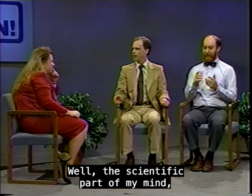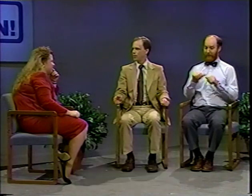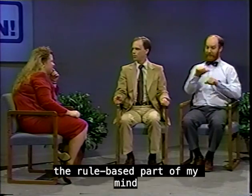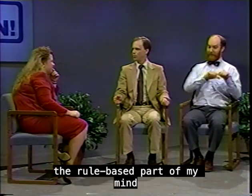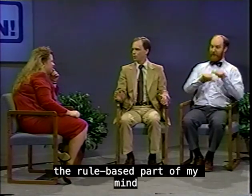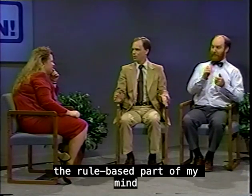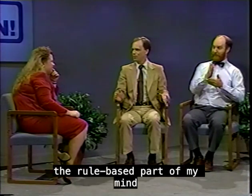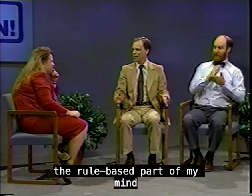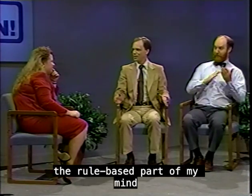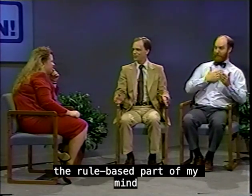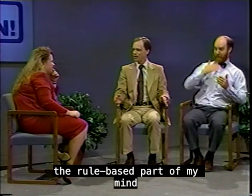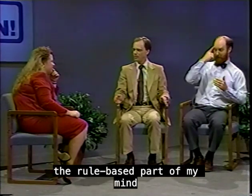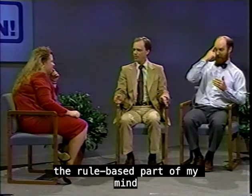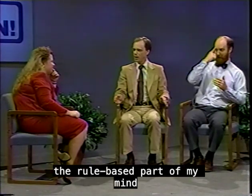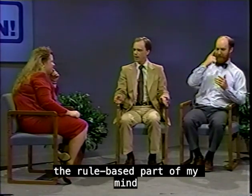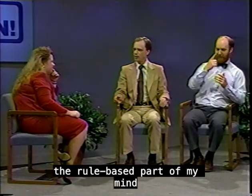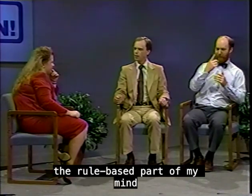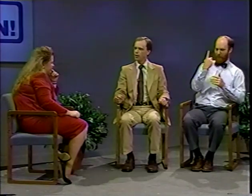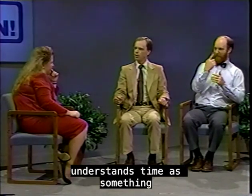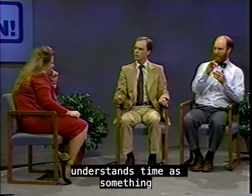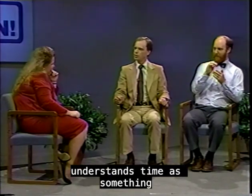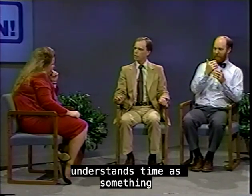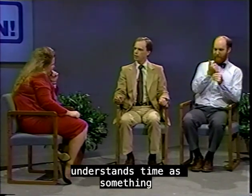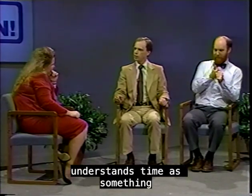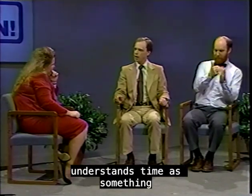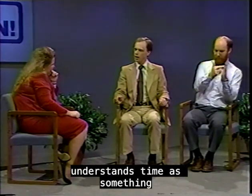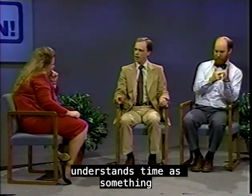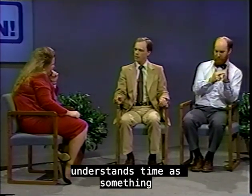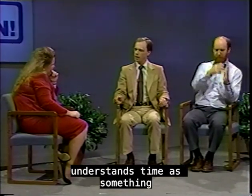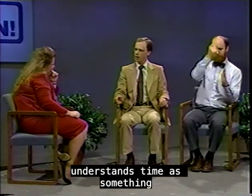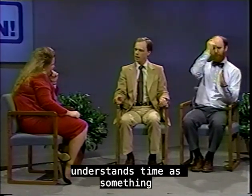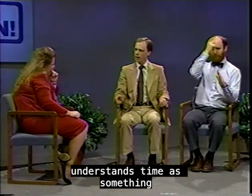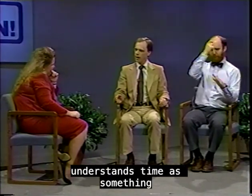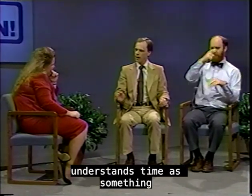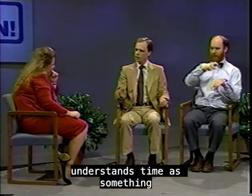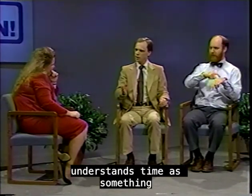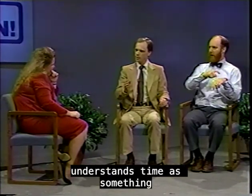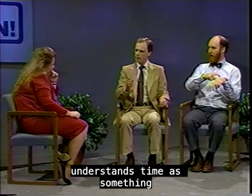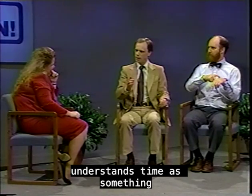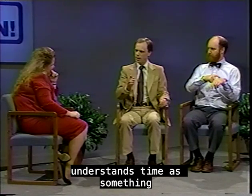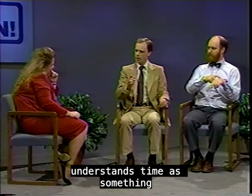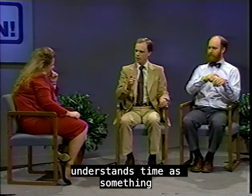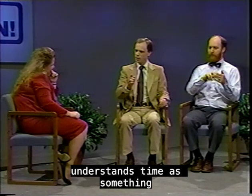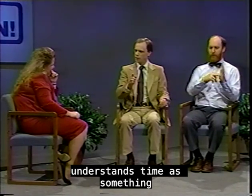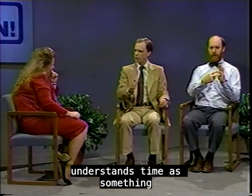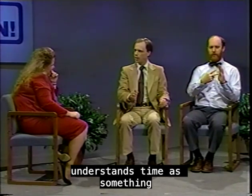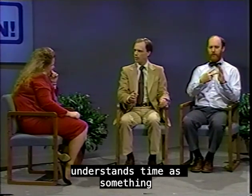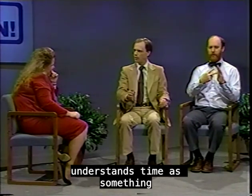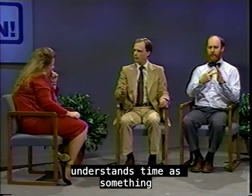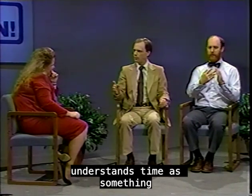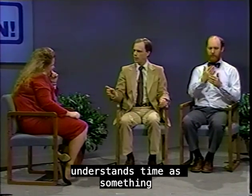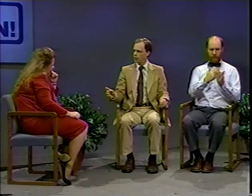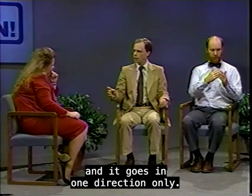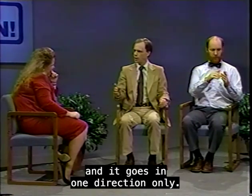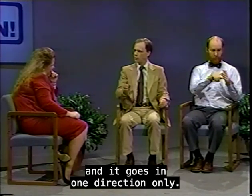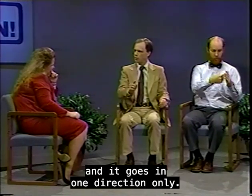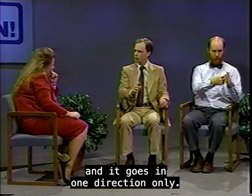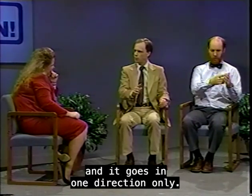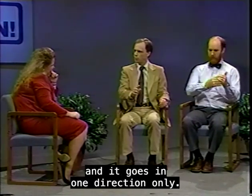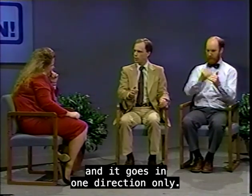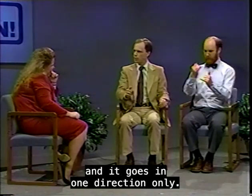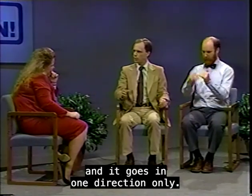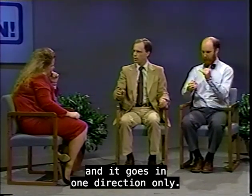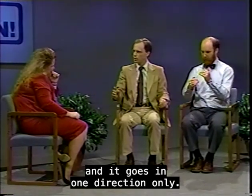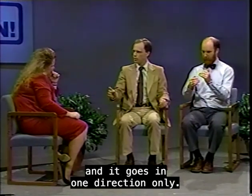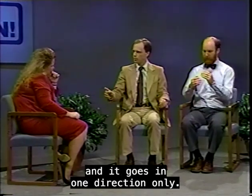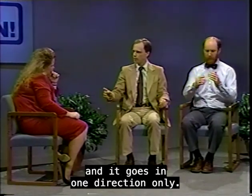of my mind, the rule-based part of my mind, understands time as something that has a start and a finish, and it goes